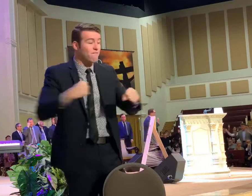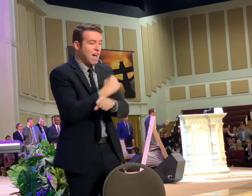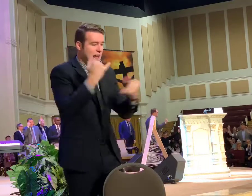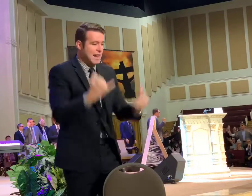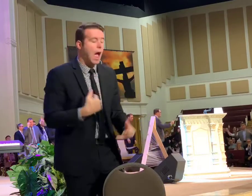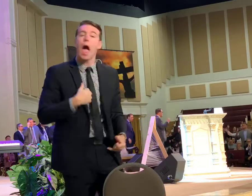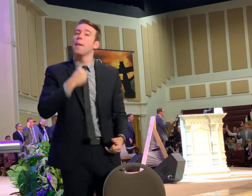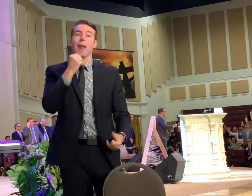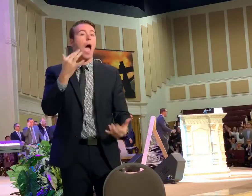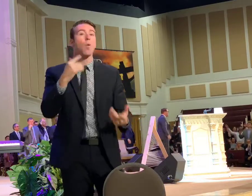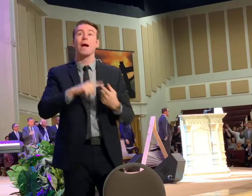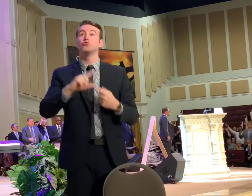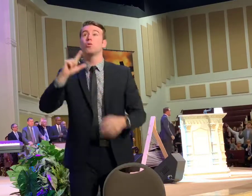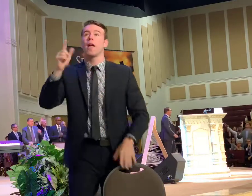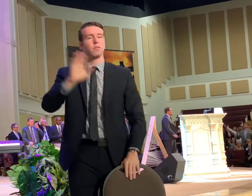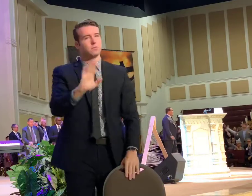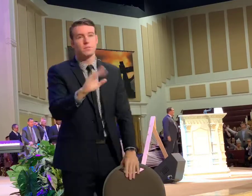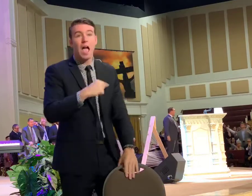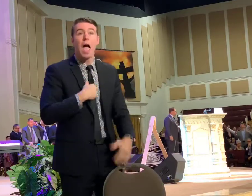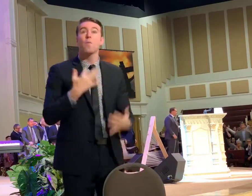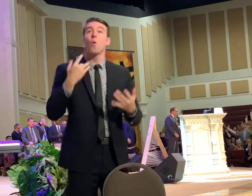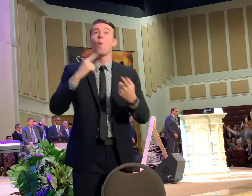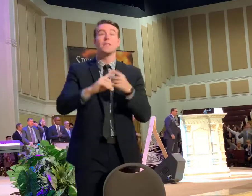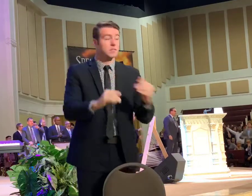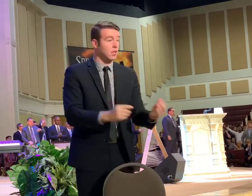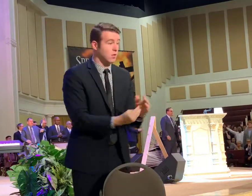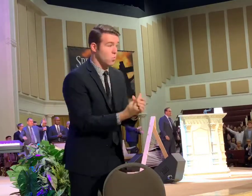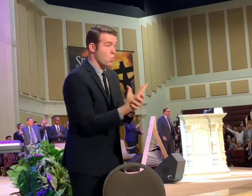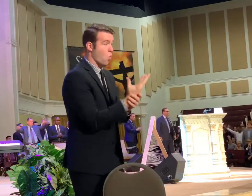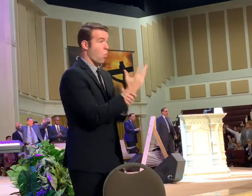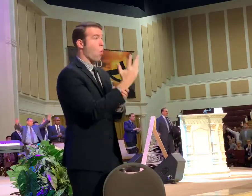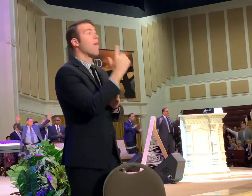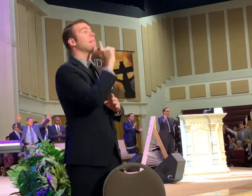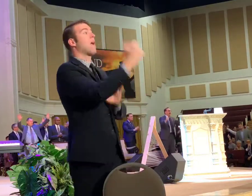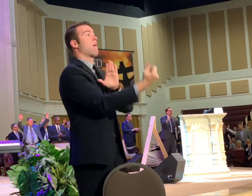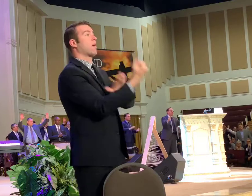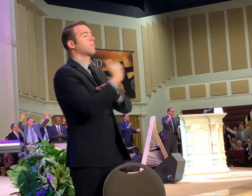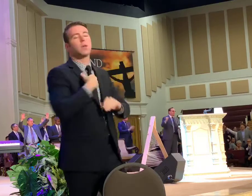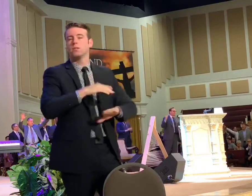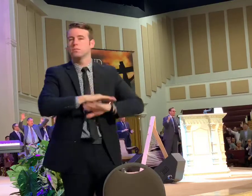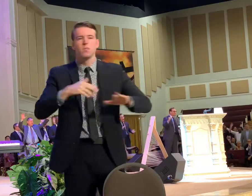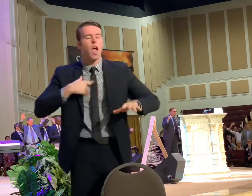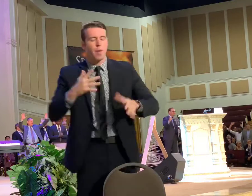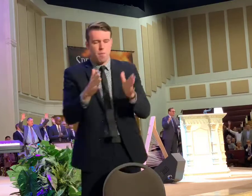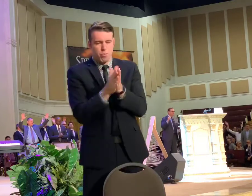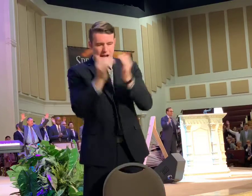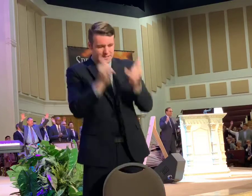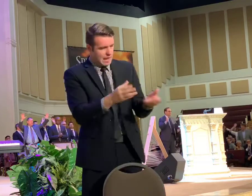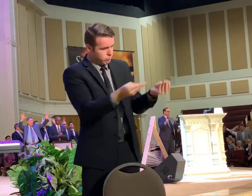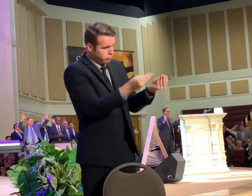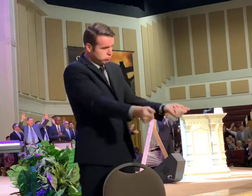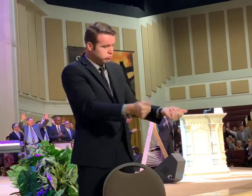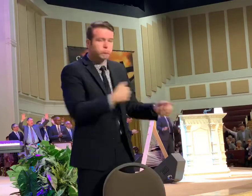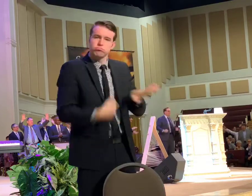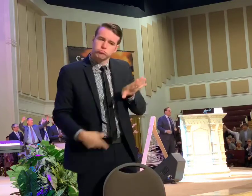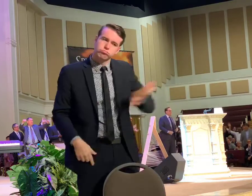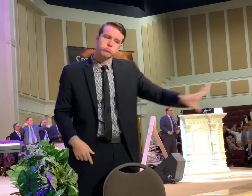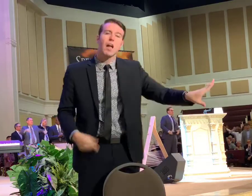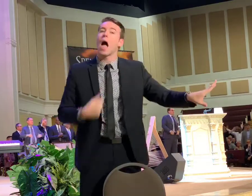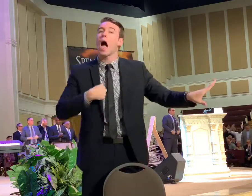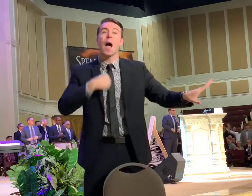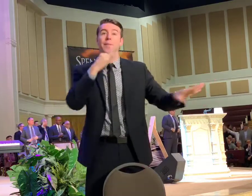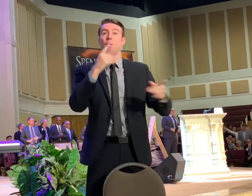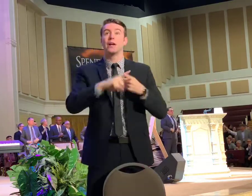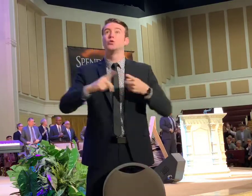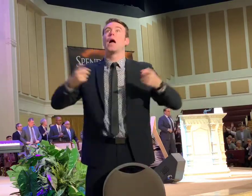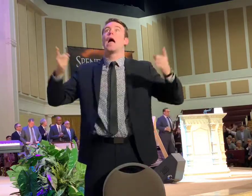now. I'm not waiting till later. I'm not waiting till it grows up. I'm going to just lay hands on it. I'm not waiting till I'm in crisis. I'm not waiting until